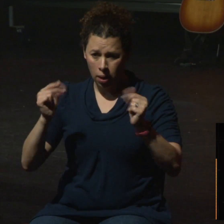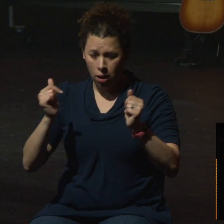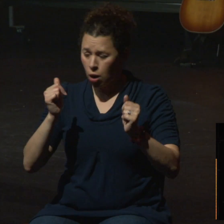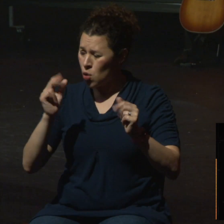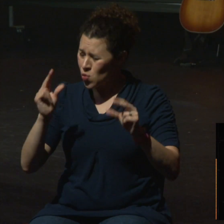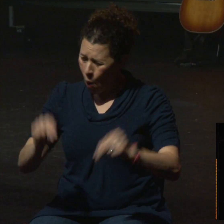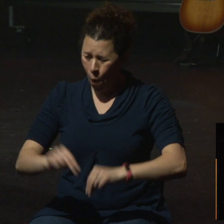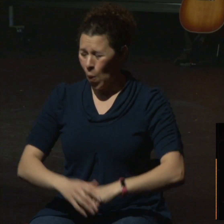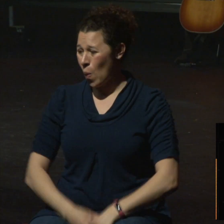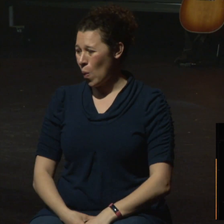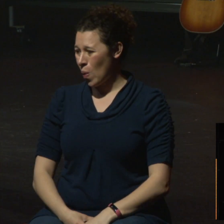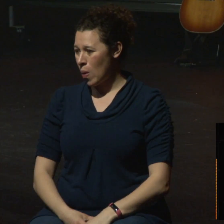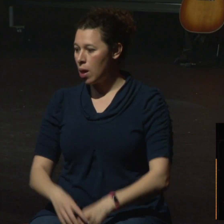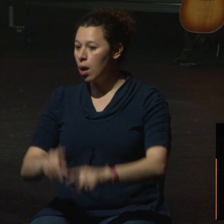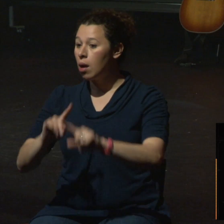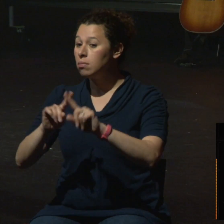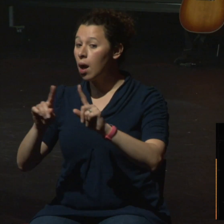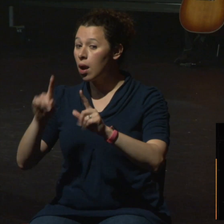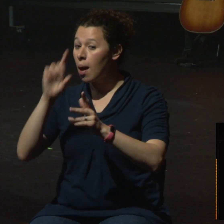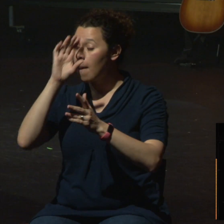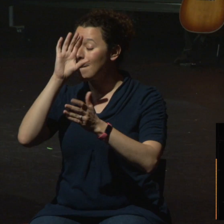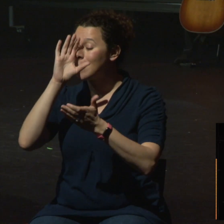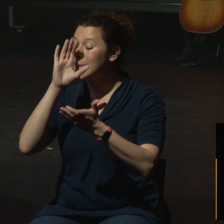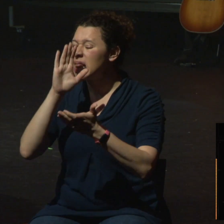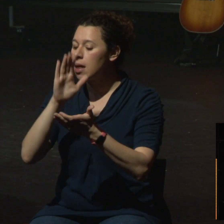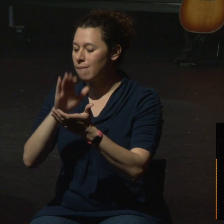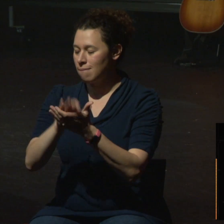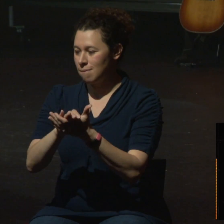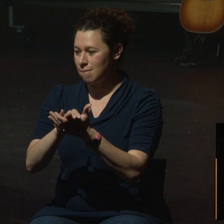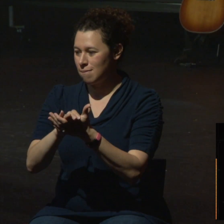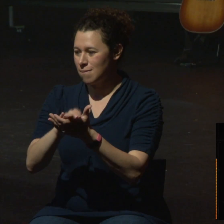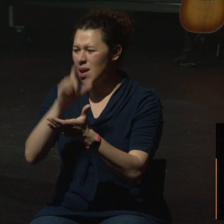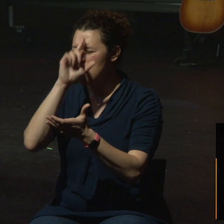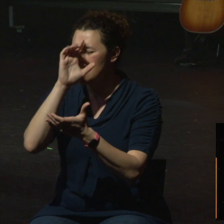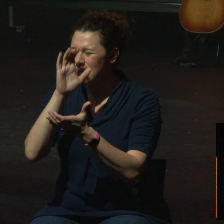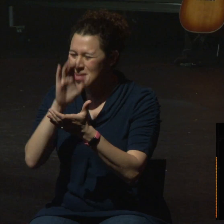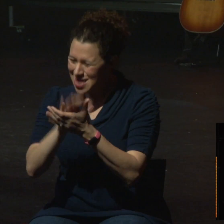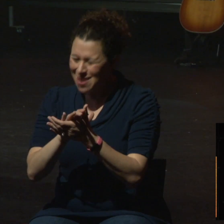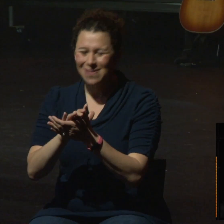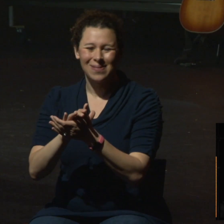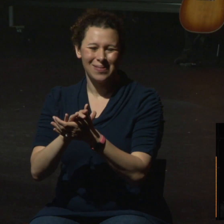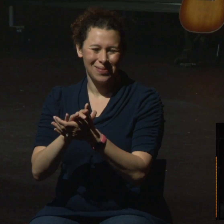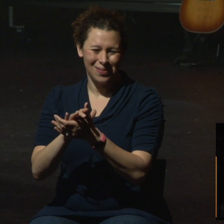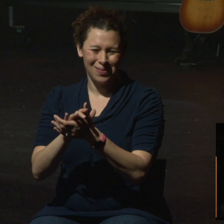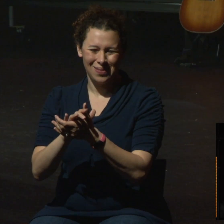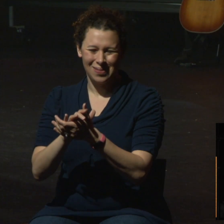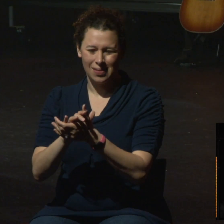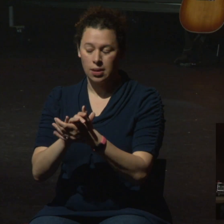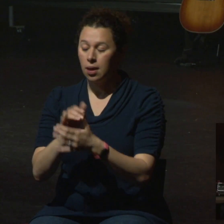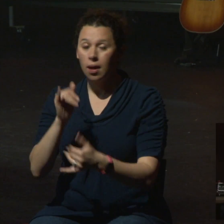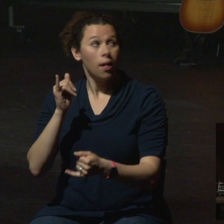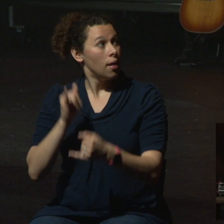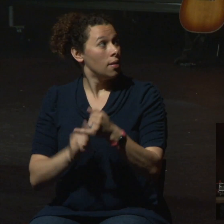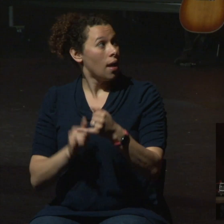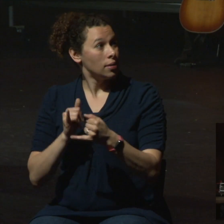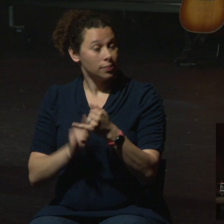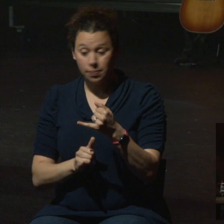please believe. Just believe. Here's the last thing. Your purpose fits into God's